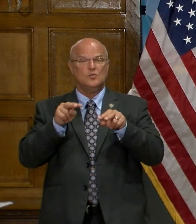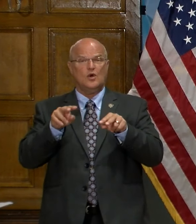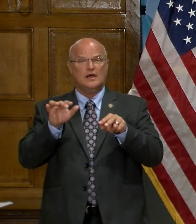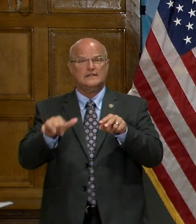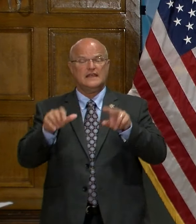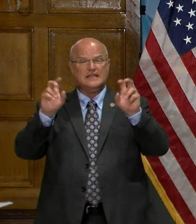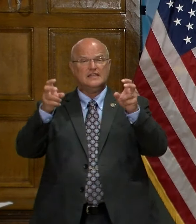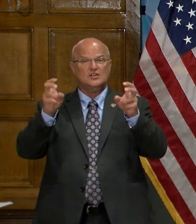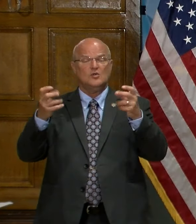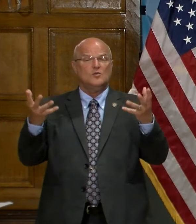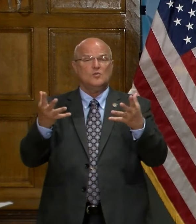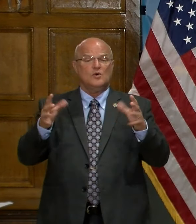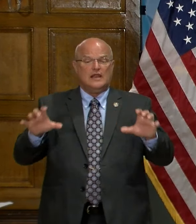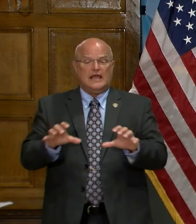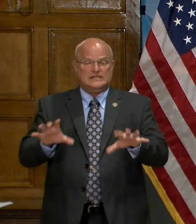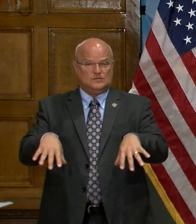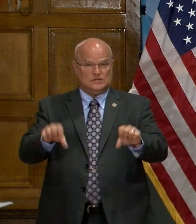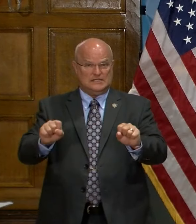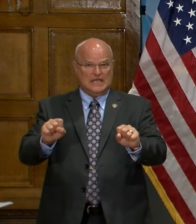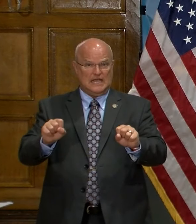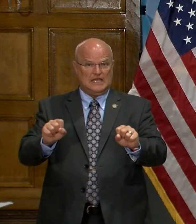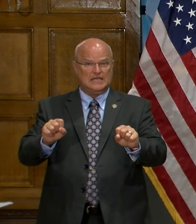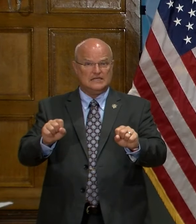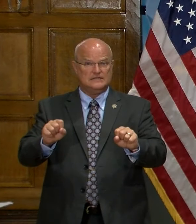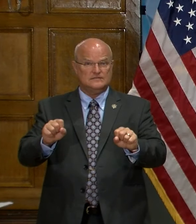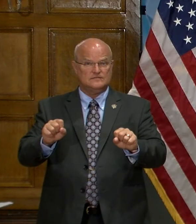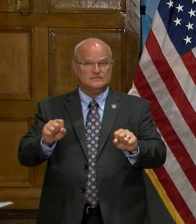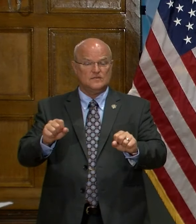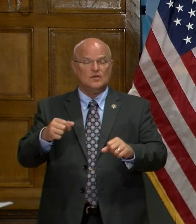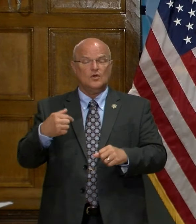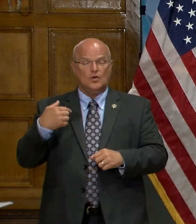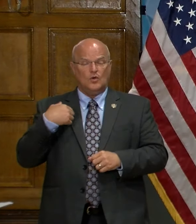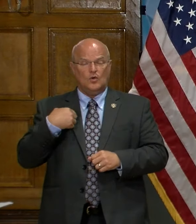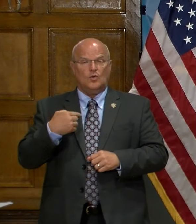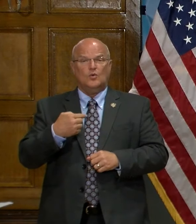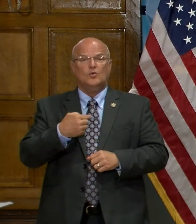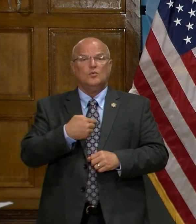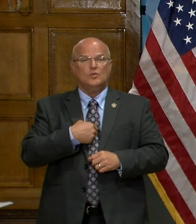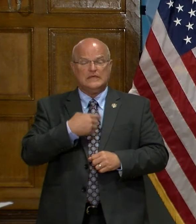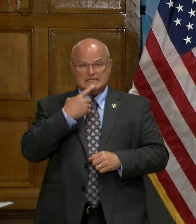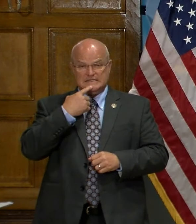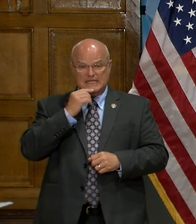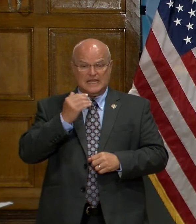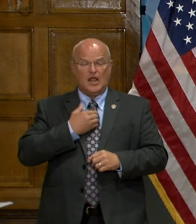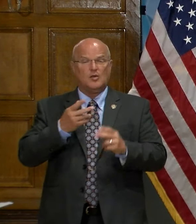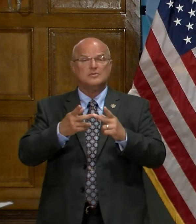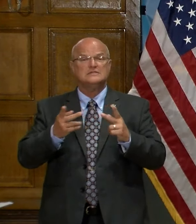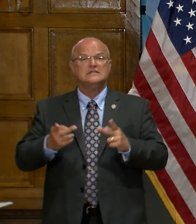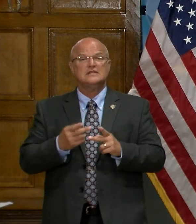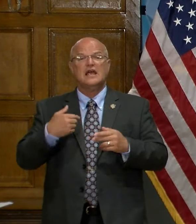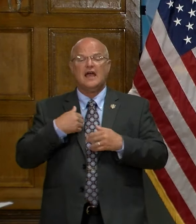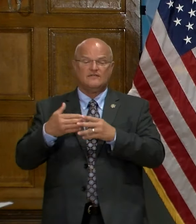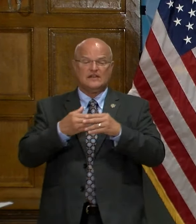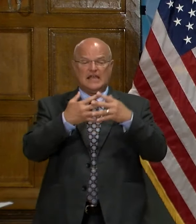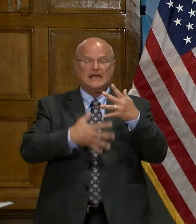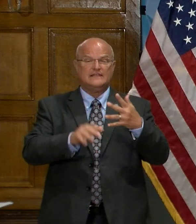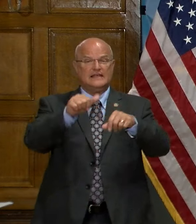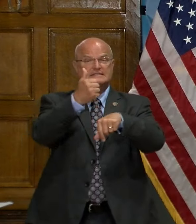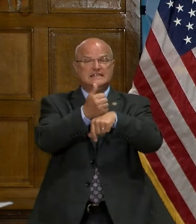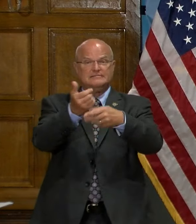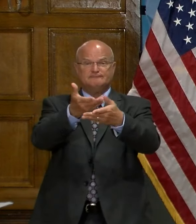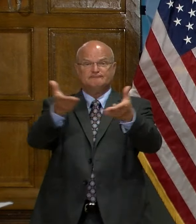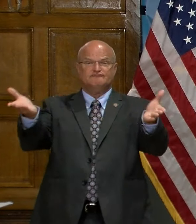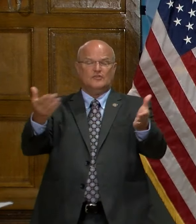that in terms of what action we take. You know, we've stated our position. We've got our guidelines out